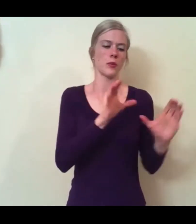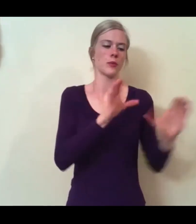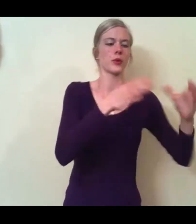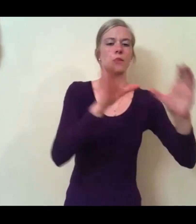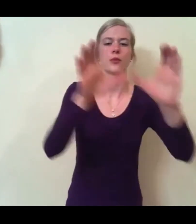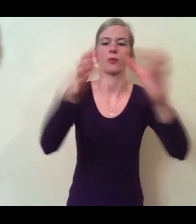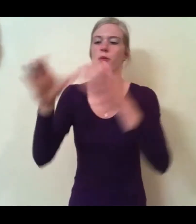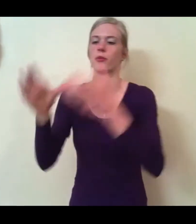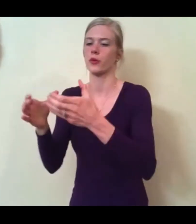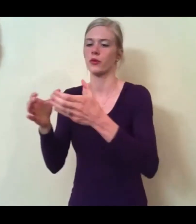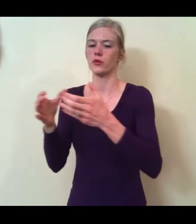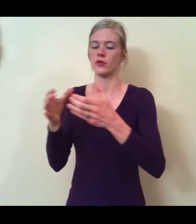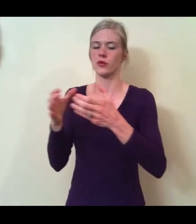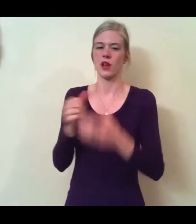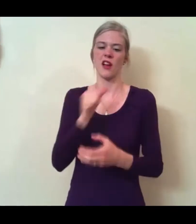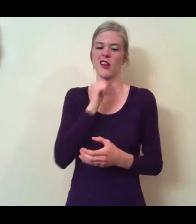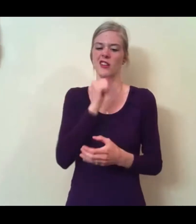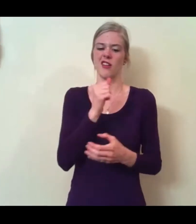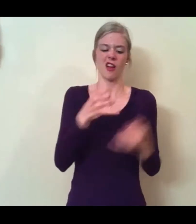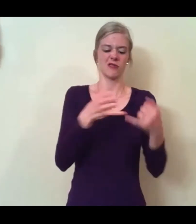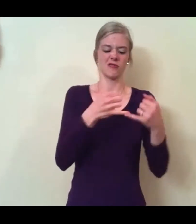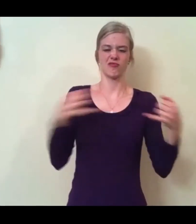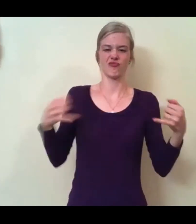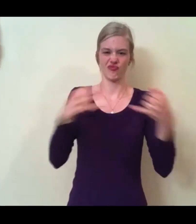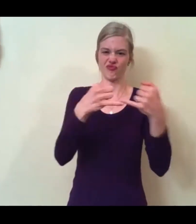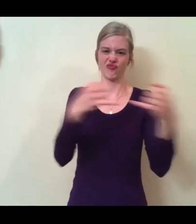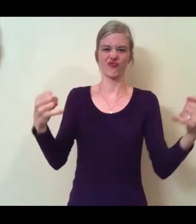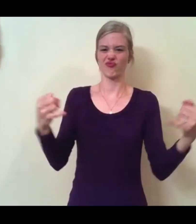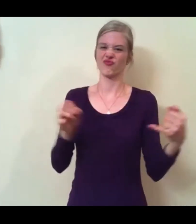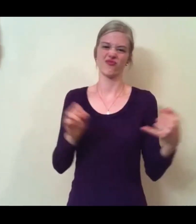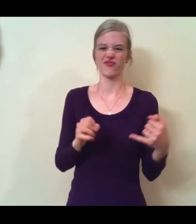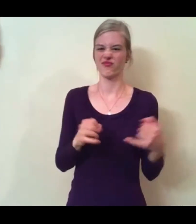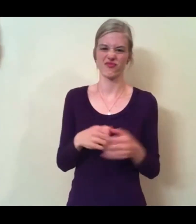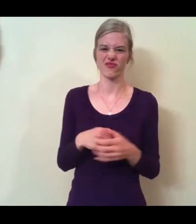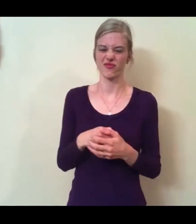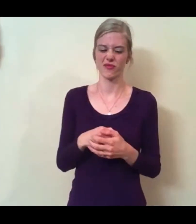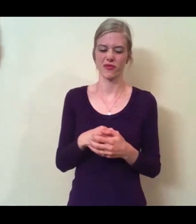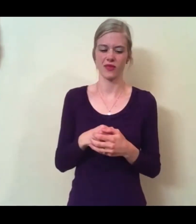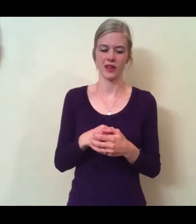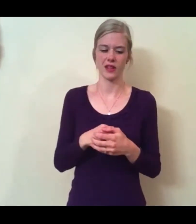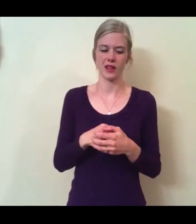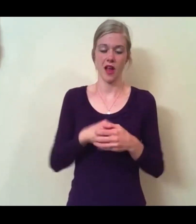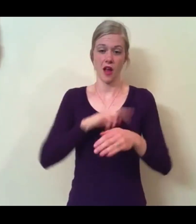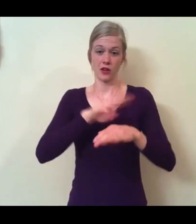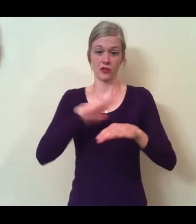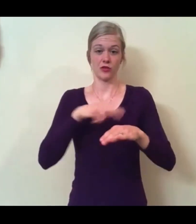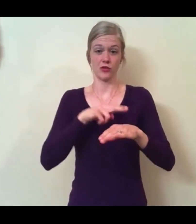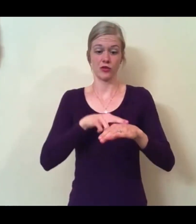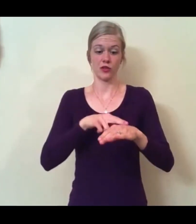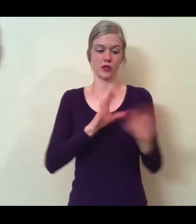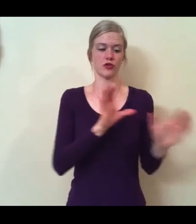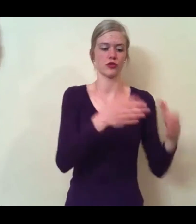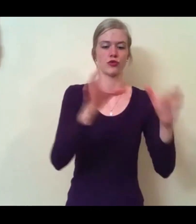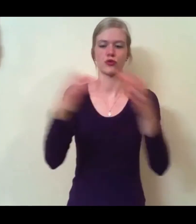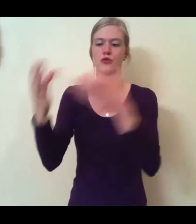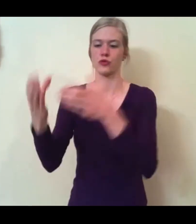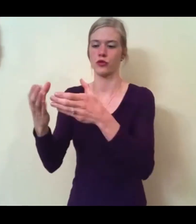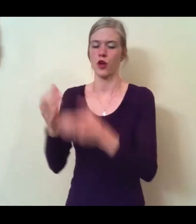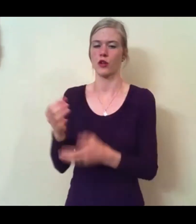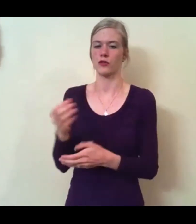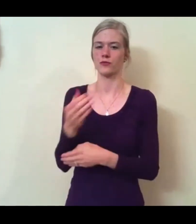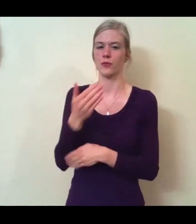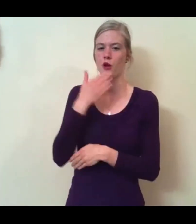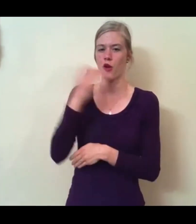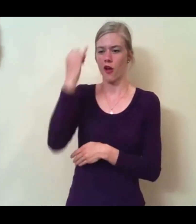little lines like we sometimes put them. This is the way nature does it, and it's a good idea to follow nature. If you have a space in your